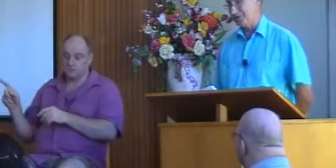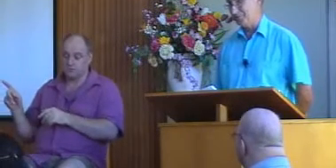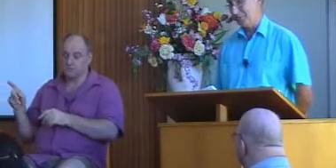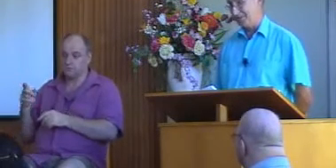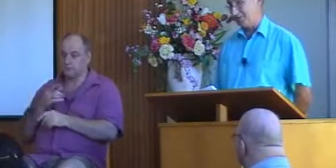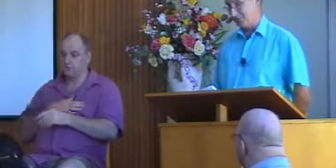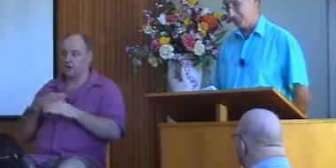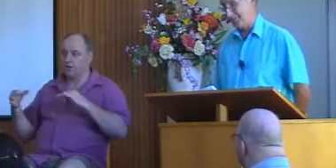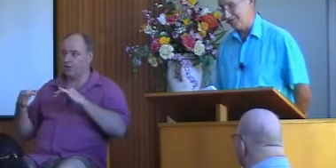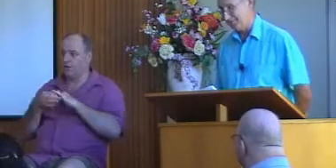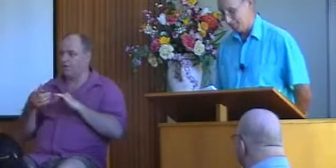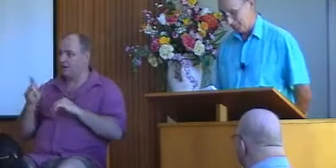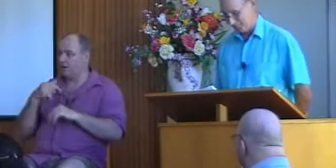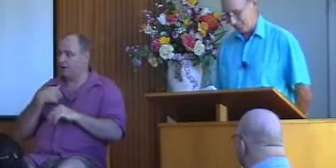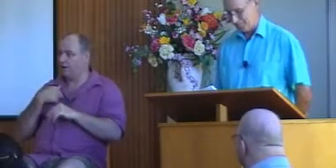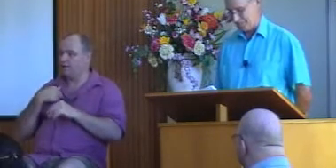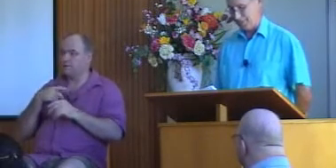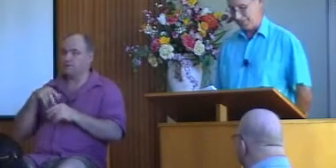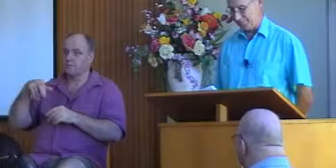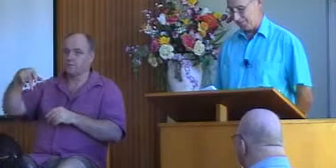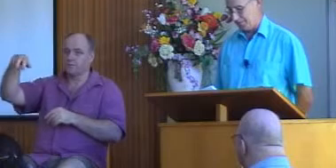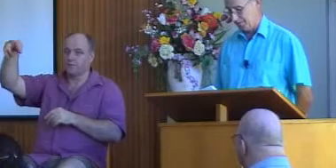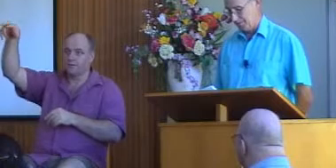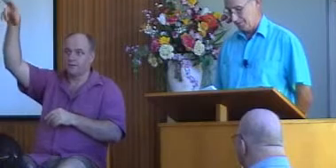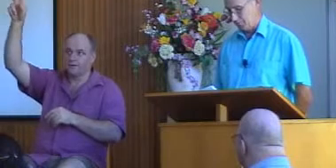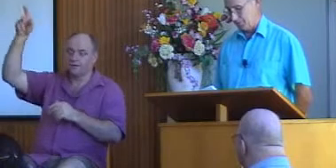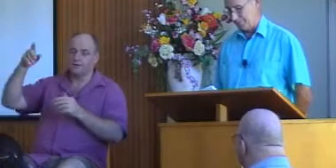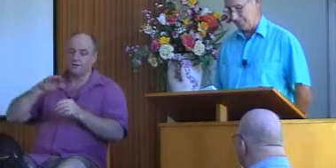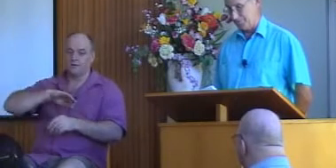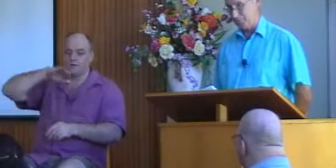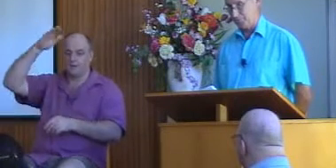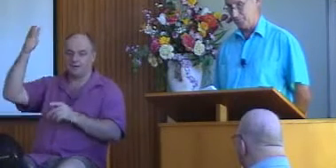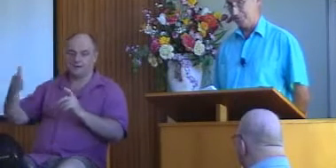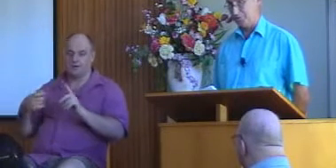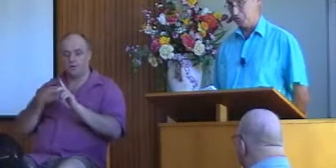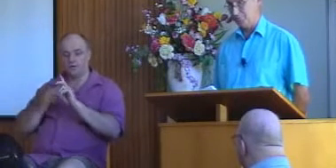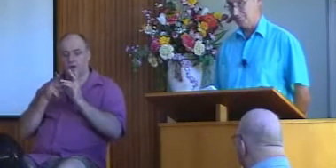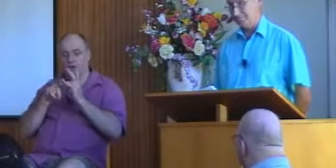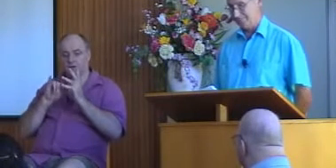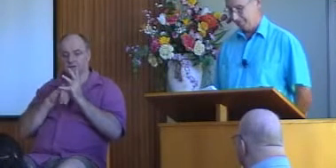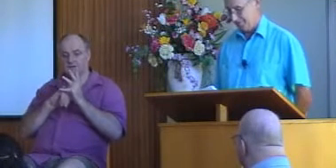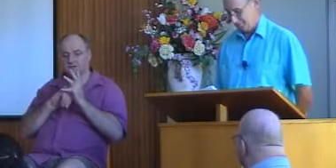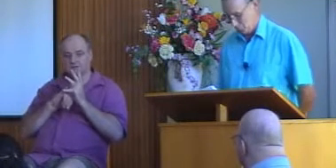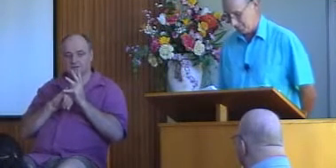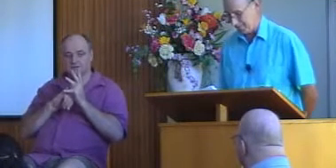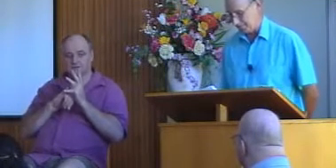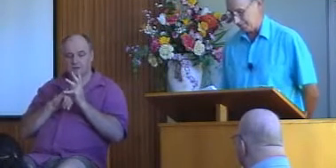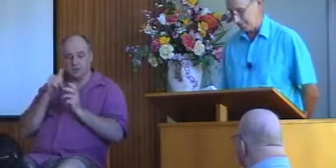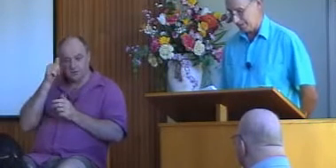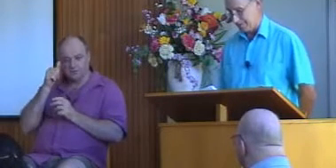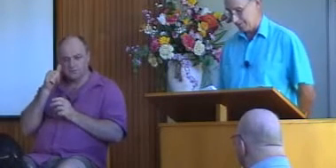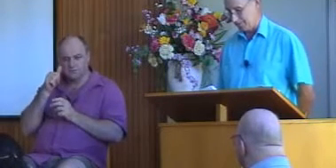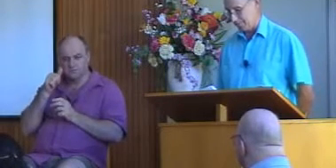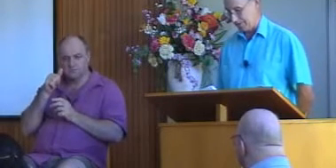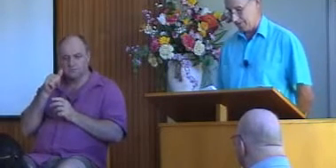about to the top of Mount Kosciuszko, tramping up there, we were confronted with a terrific storm. All of those